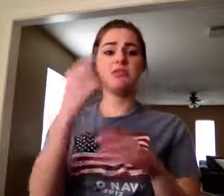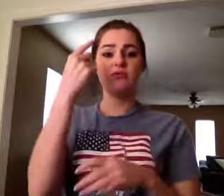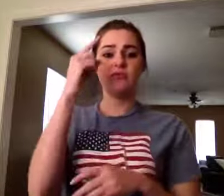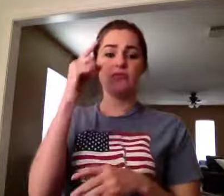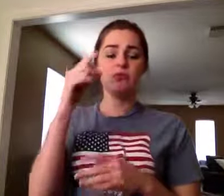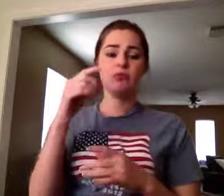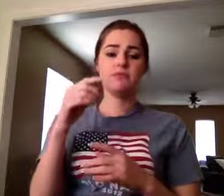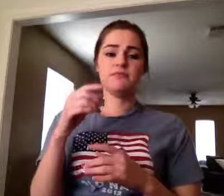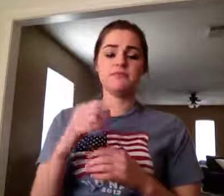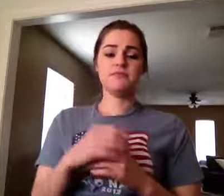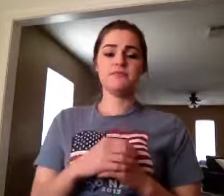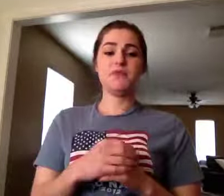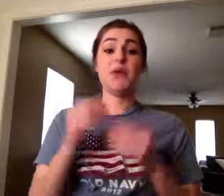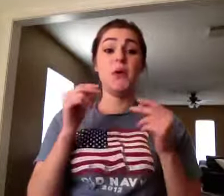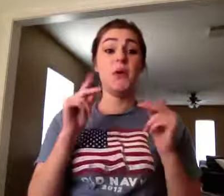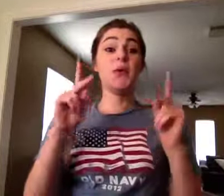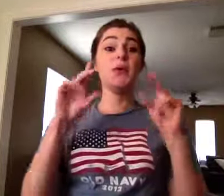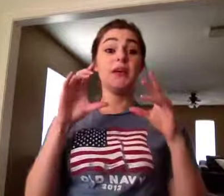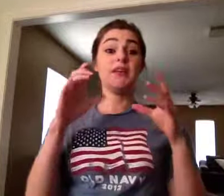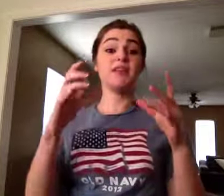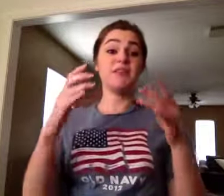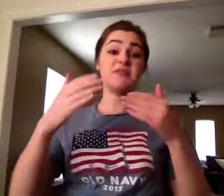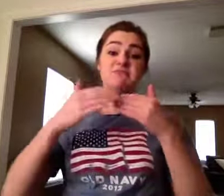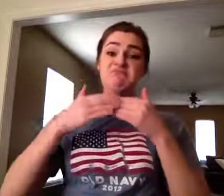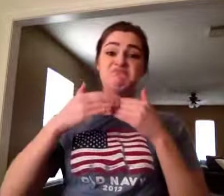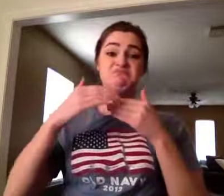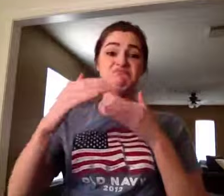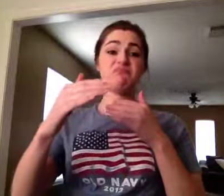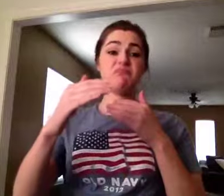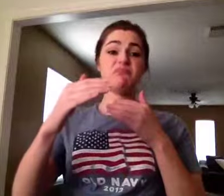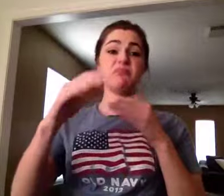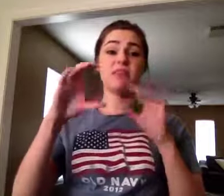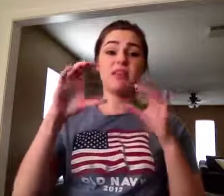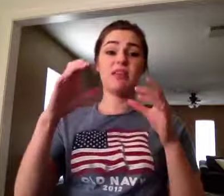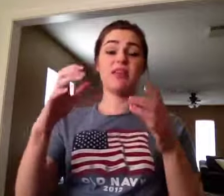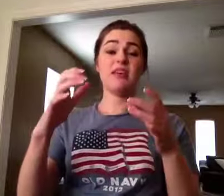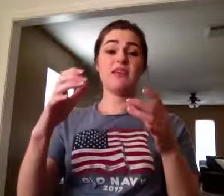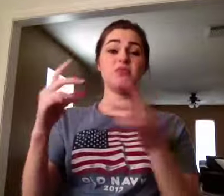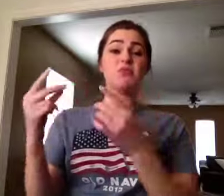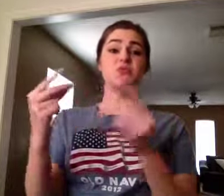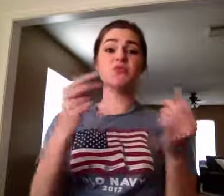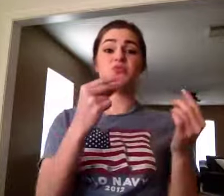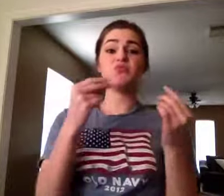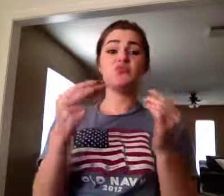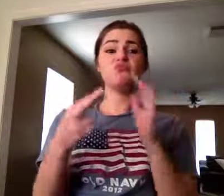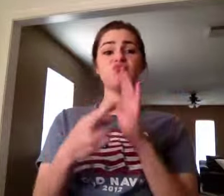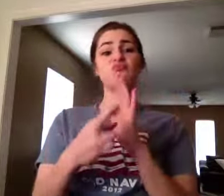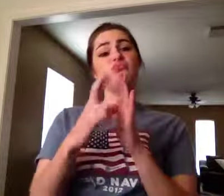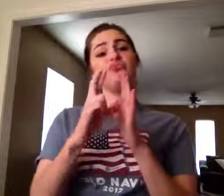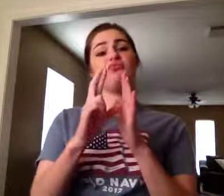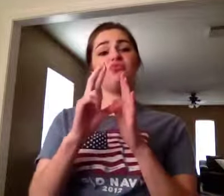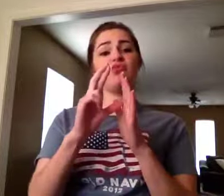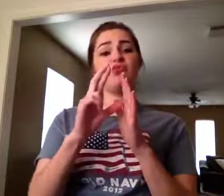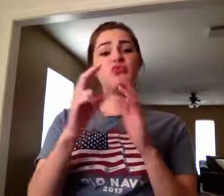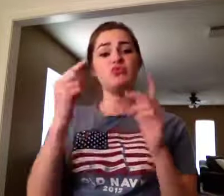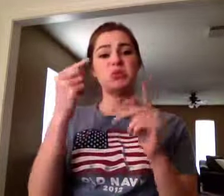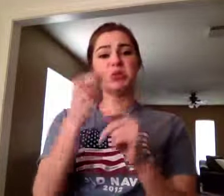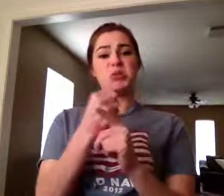Okay, class, for the rest of the period, we are going to review some geometry problems. What we're going to do is review some formulas that we studied